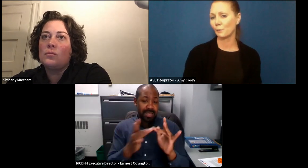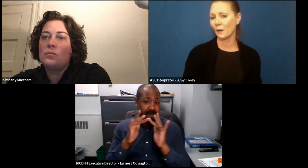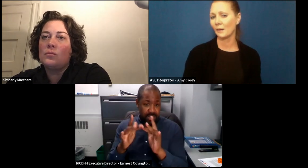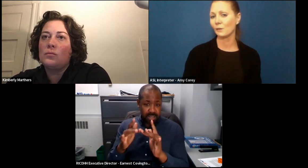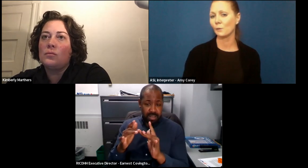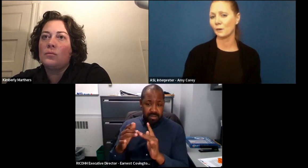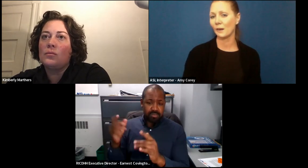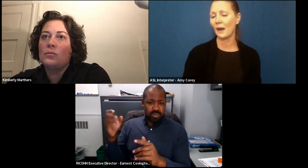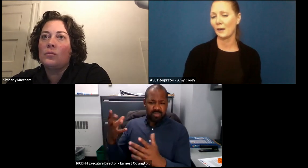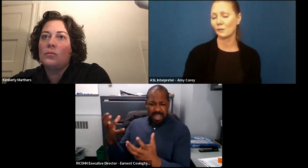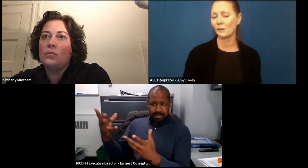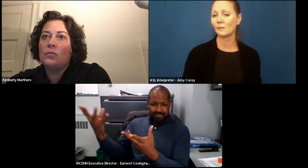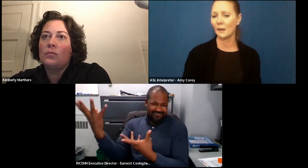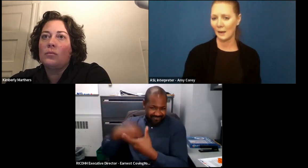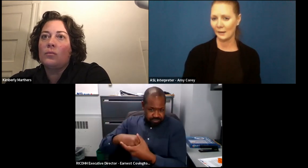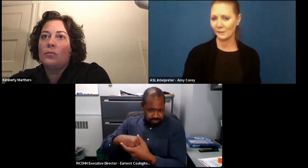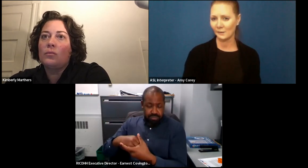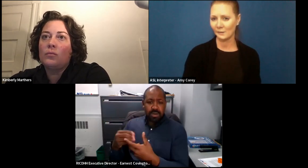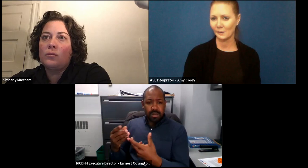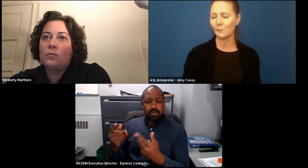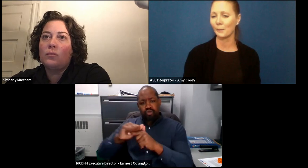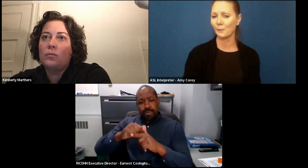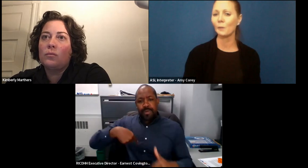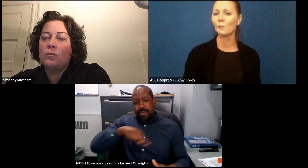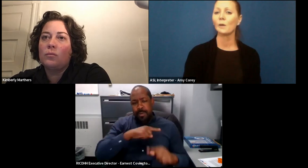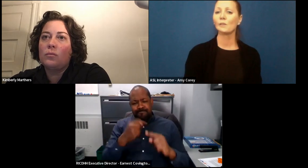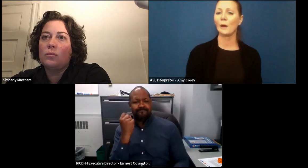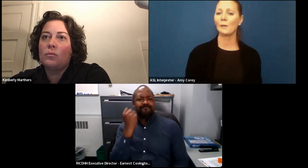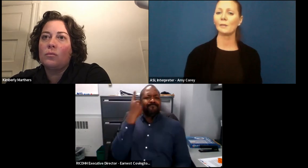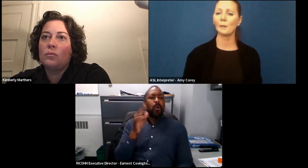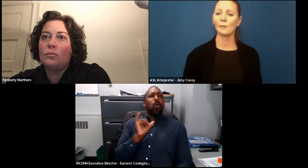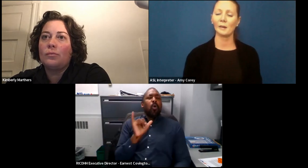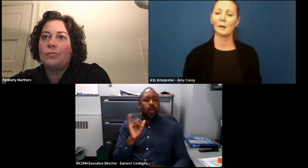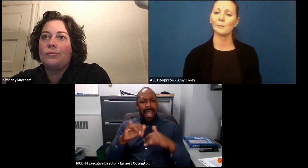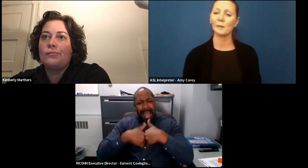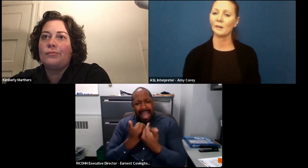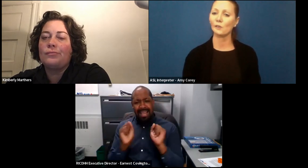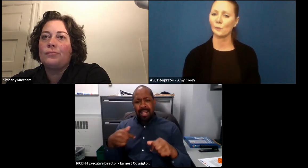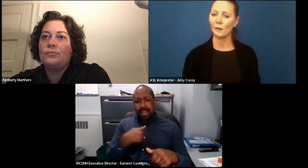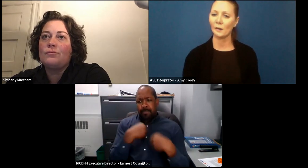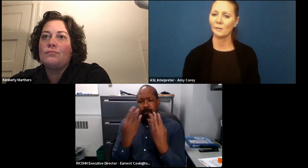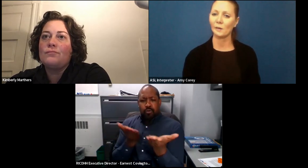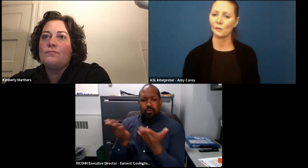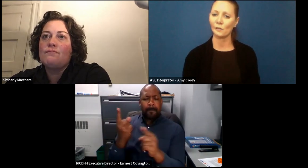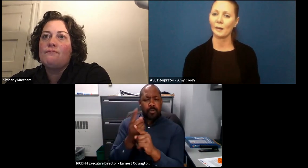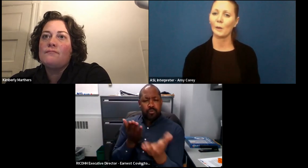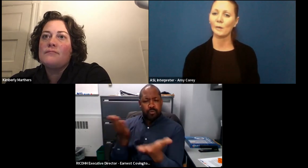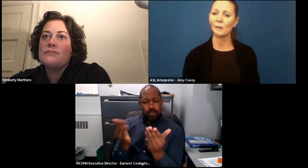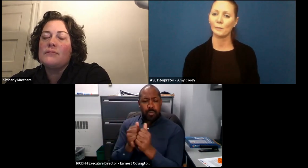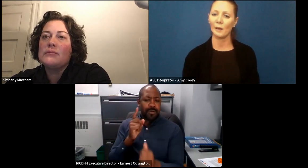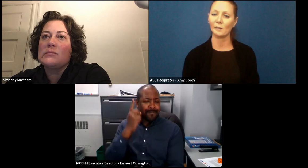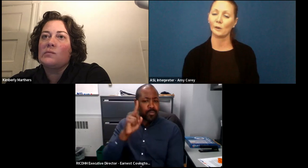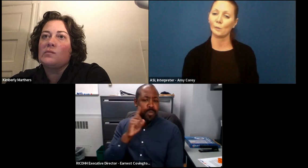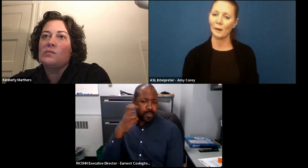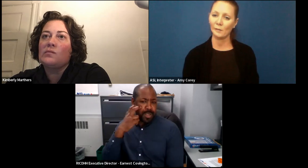deaf blind community access people. So having them kind of come in and train us to understand how we